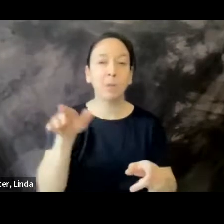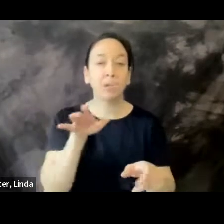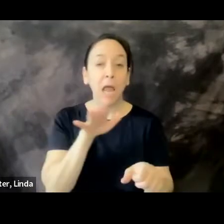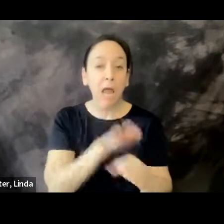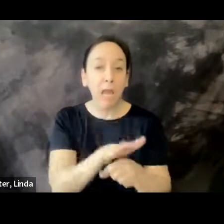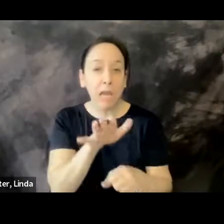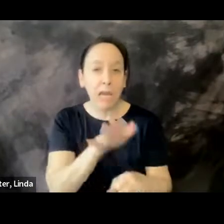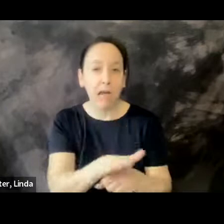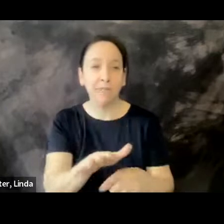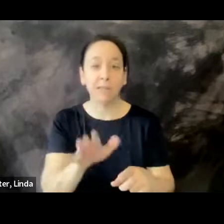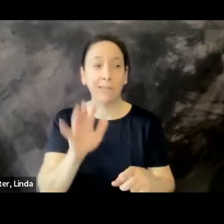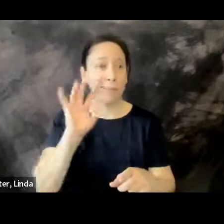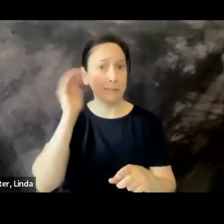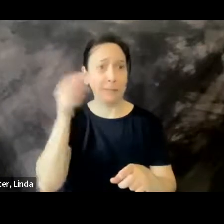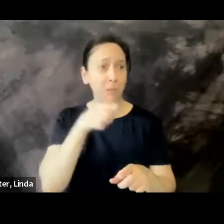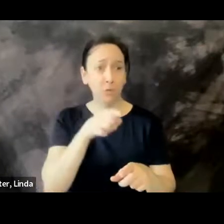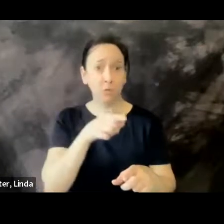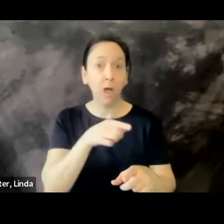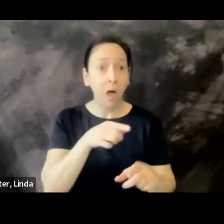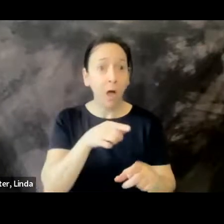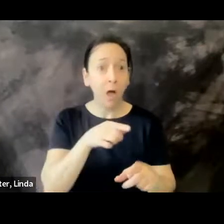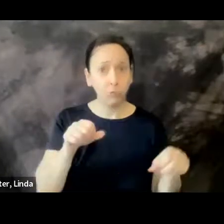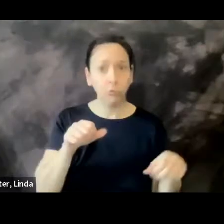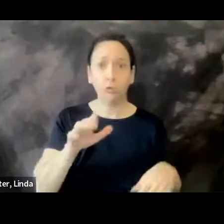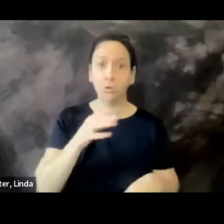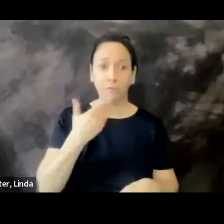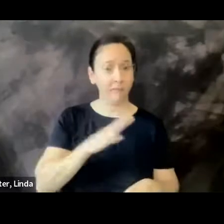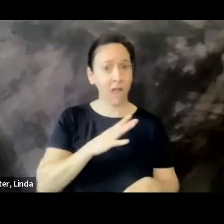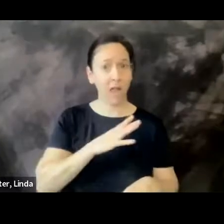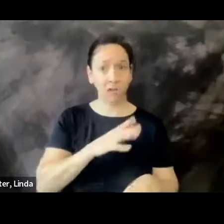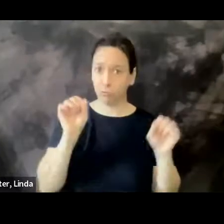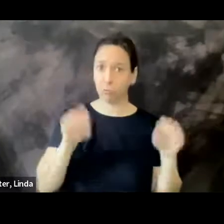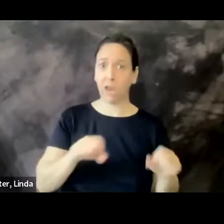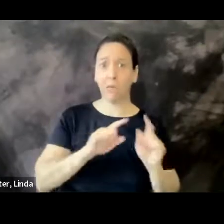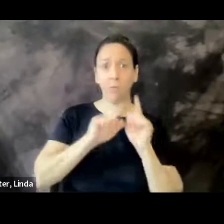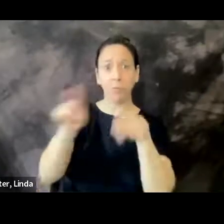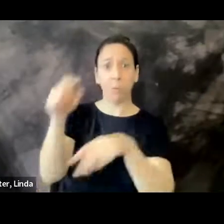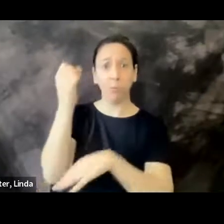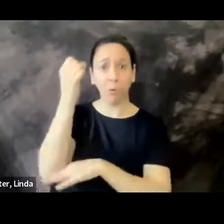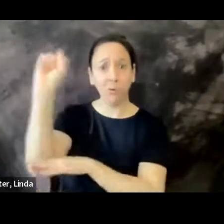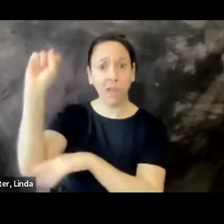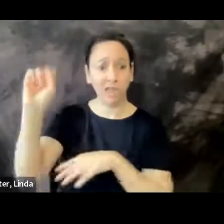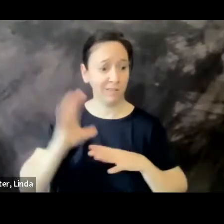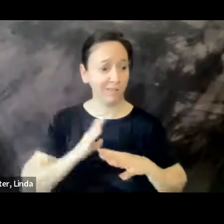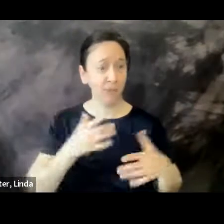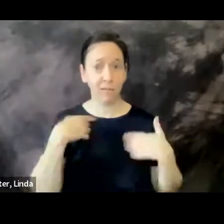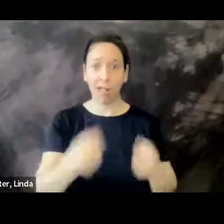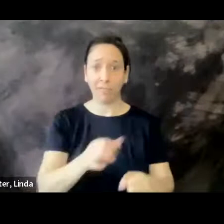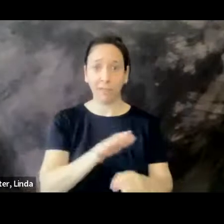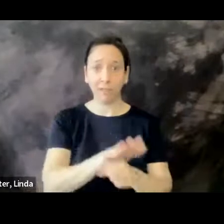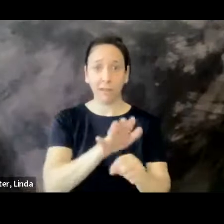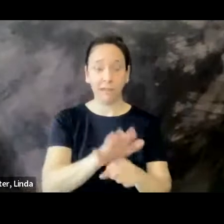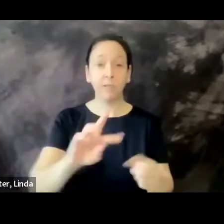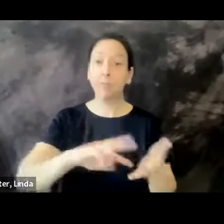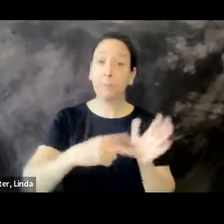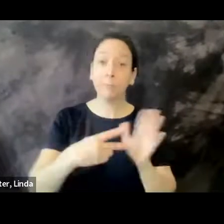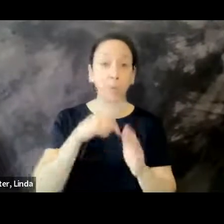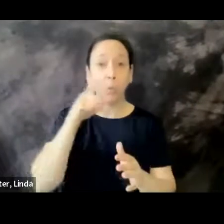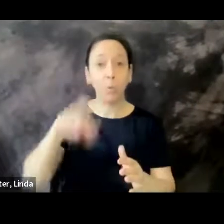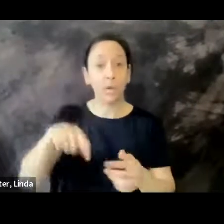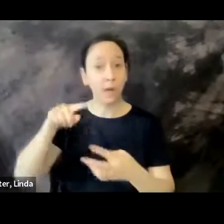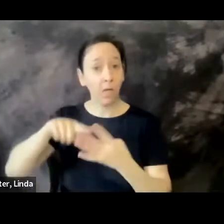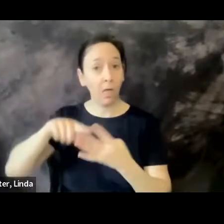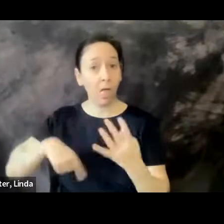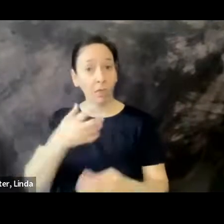enough to go out and protest. So they obviously didn't need their benefits anymore, and they had those benefits removed from them.